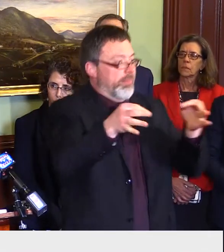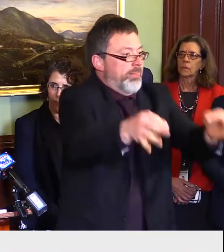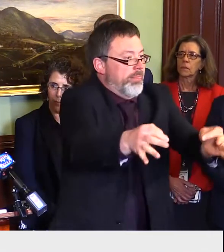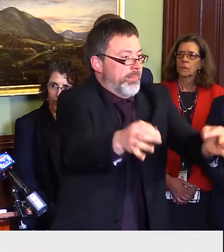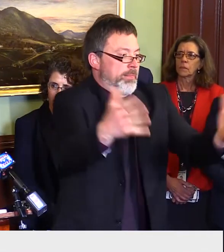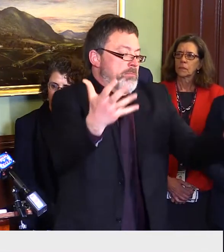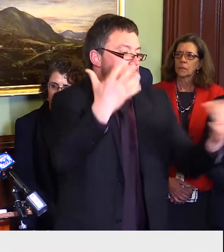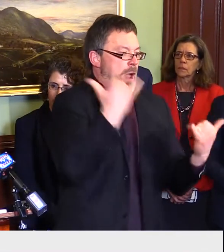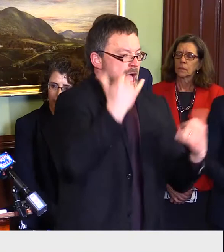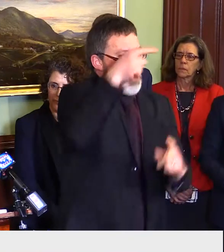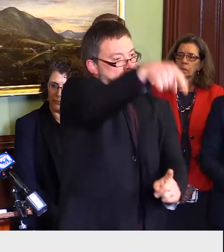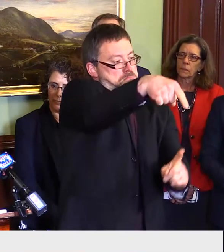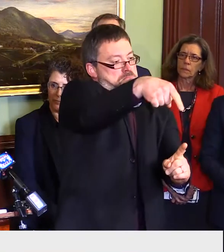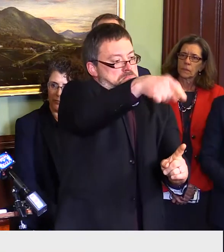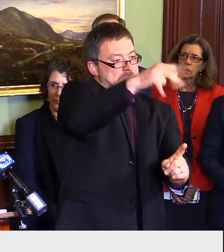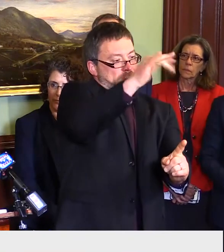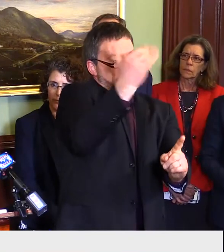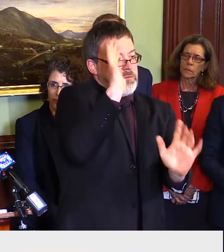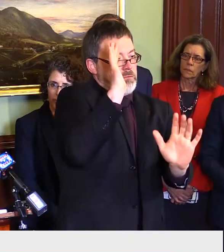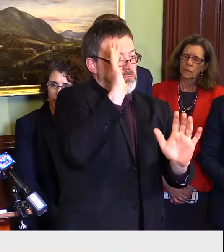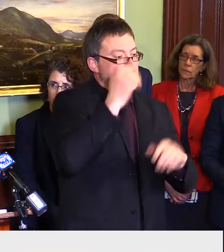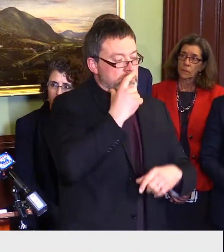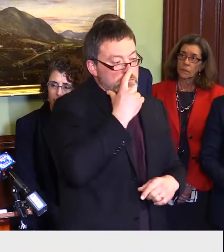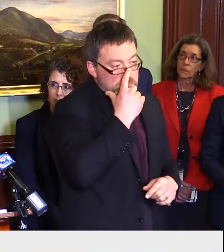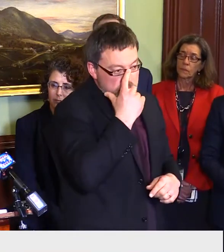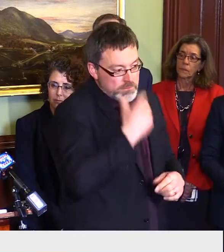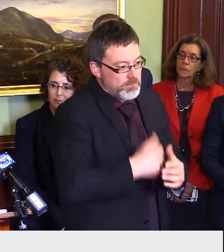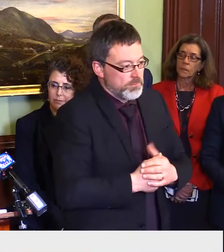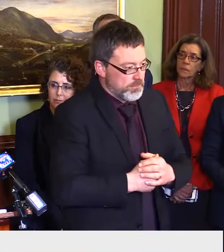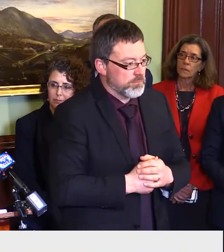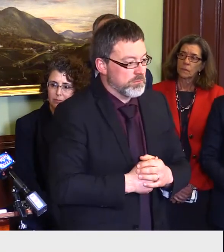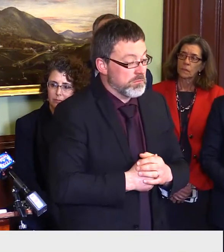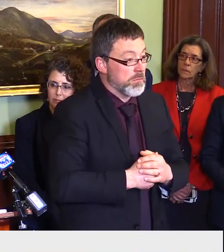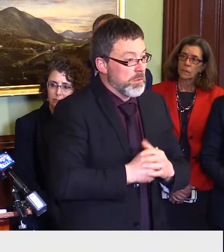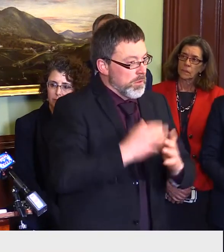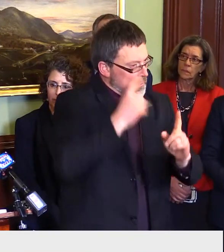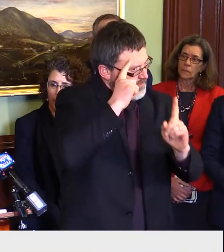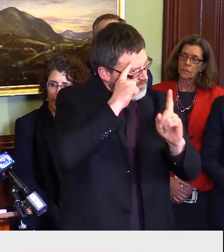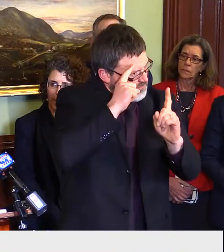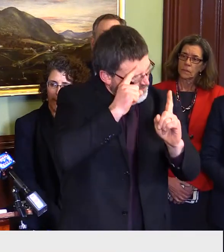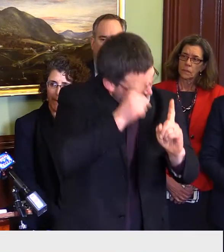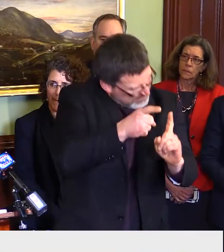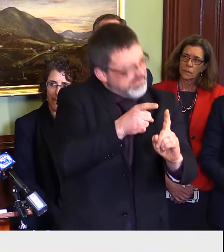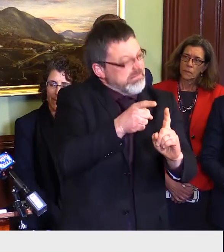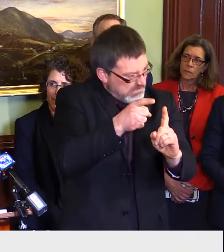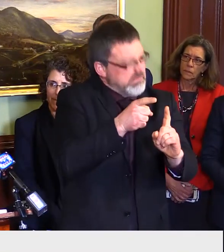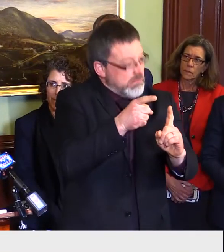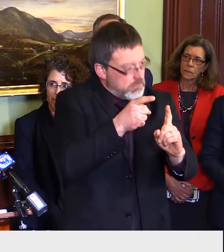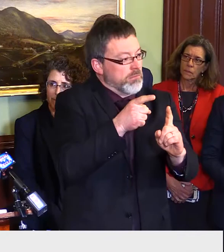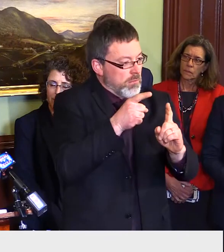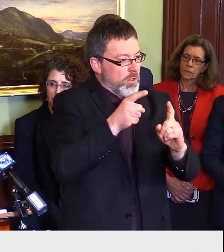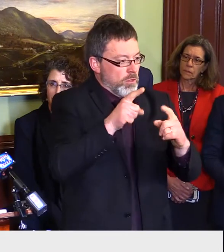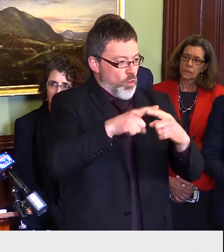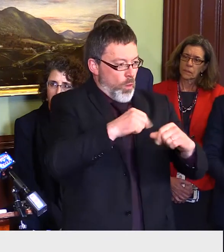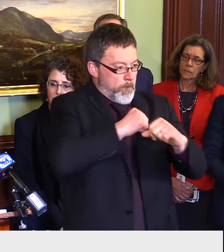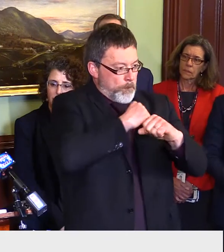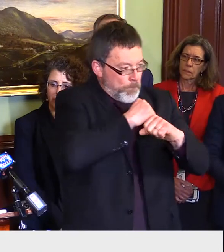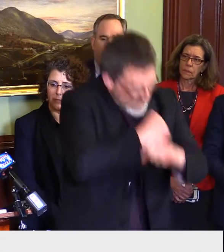most vulnerable, which based on science and data means the elderly and the very ill.